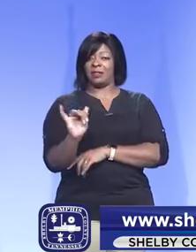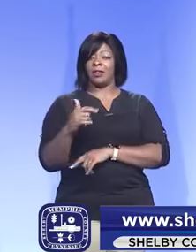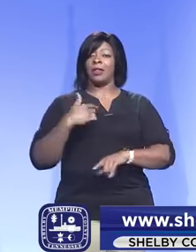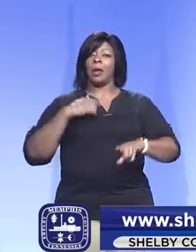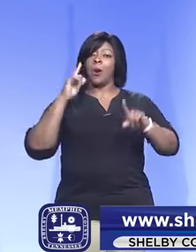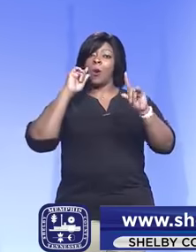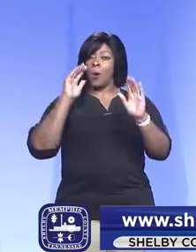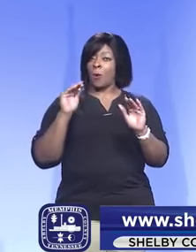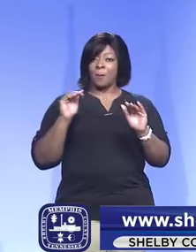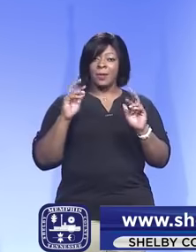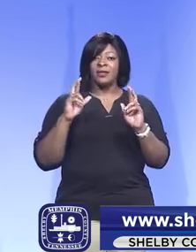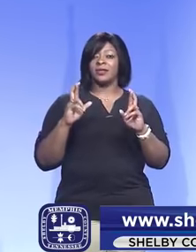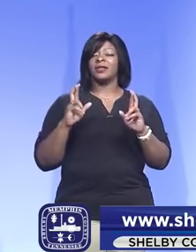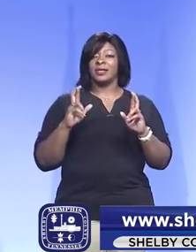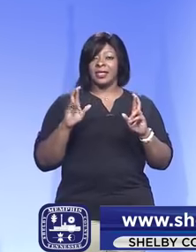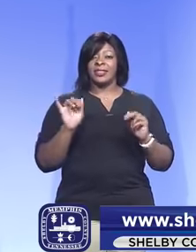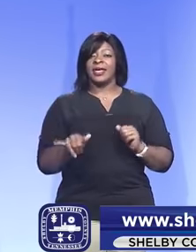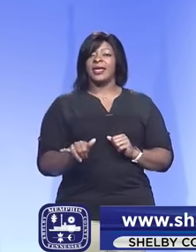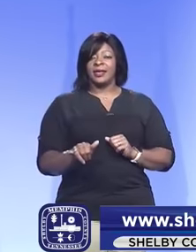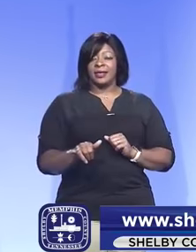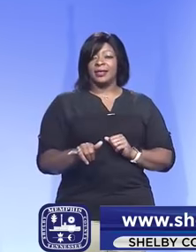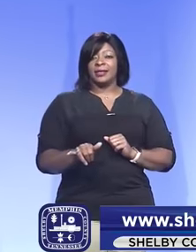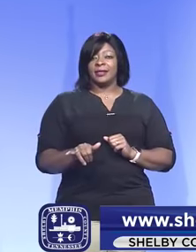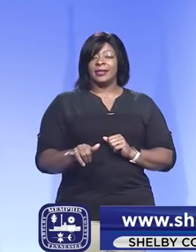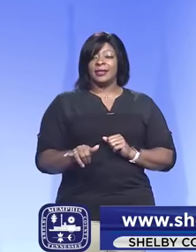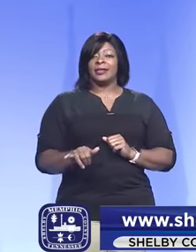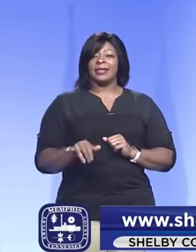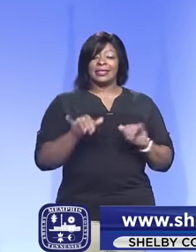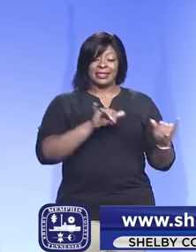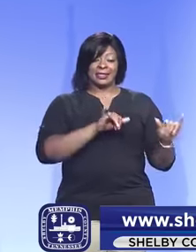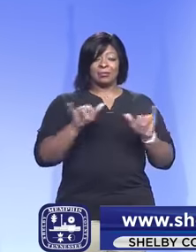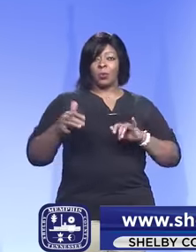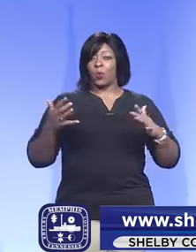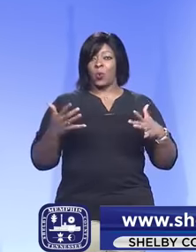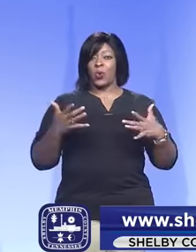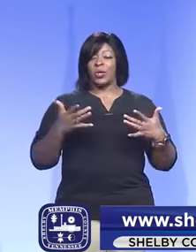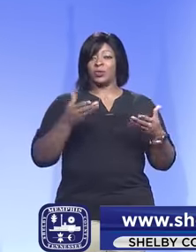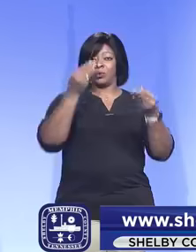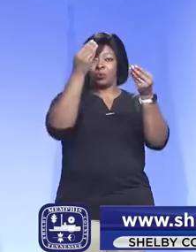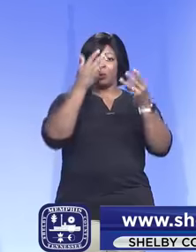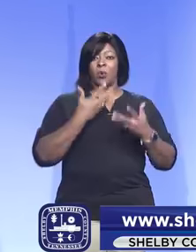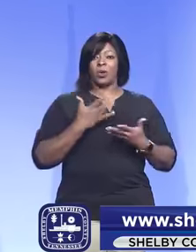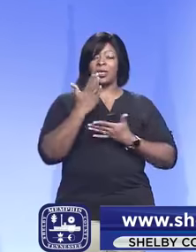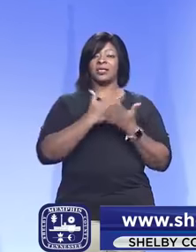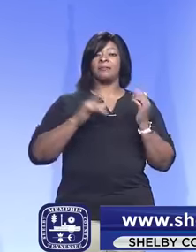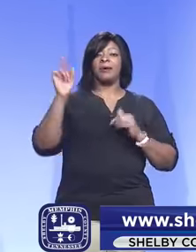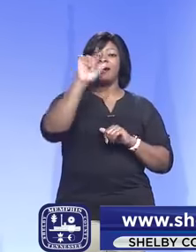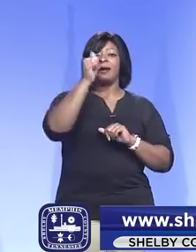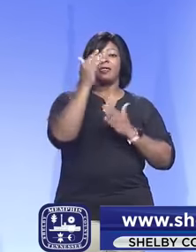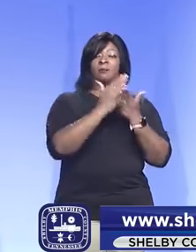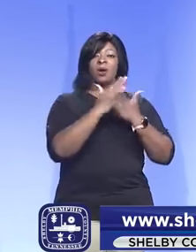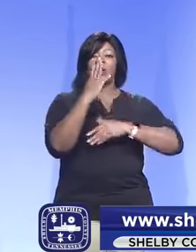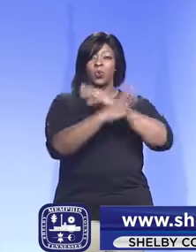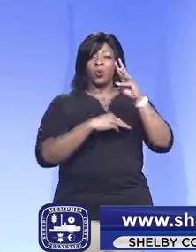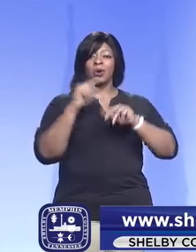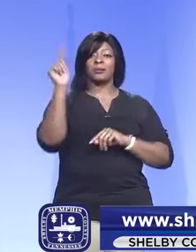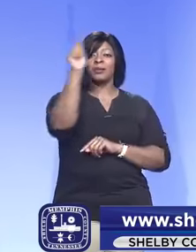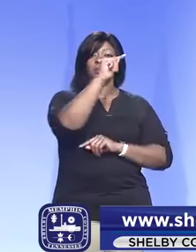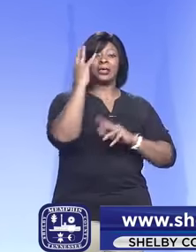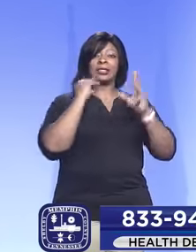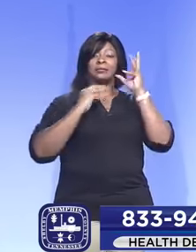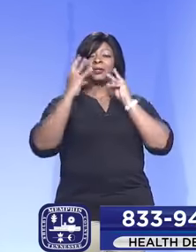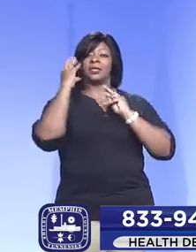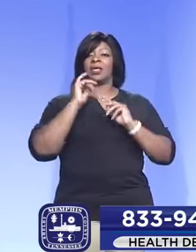hope is that similar to what has been reported in some other parts of the world, that